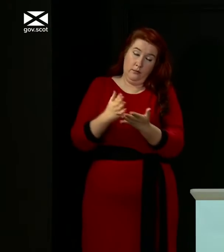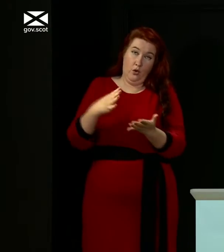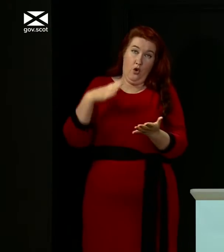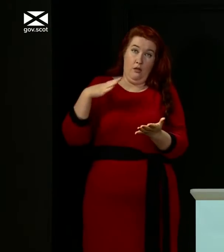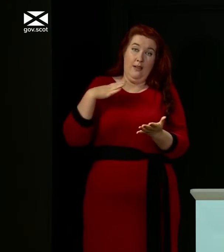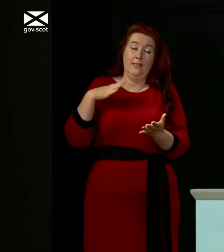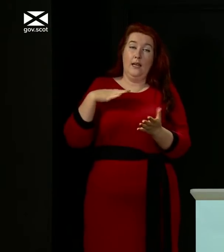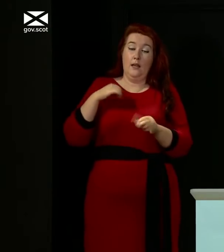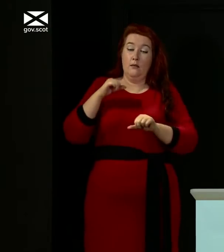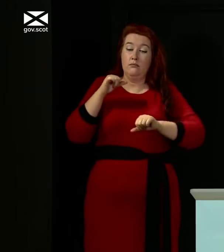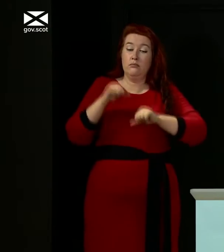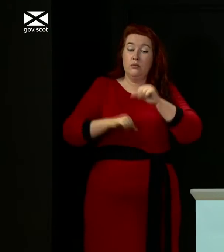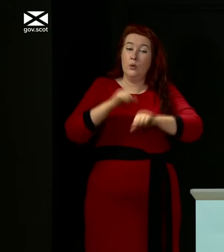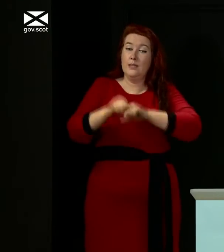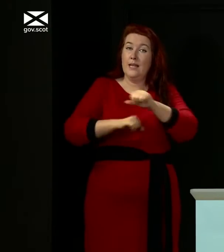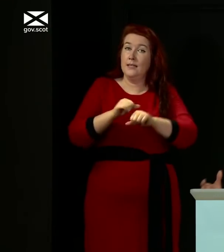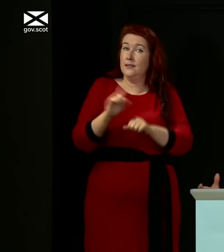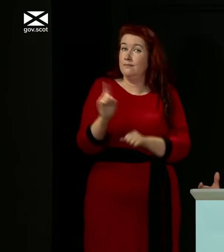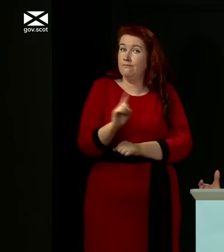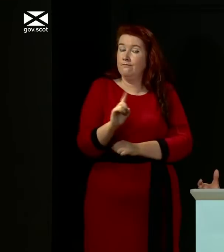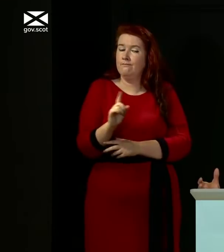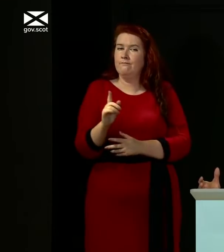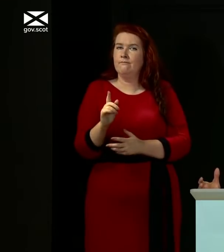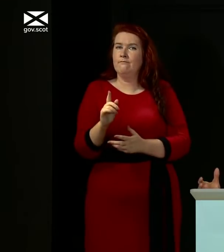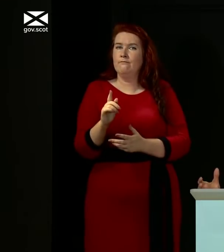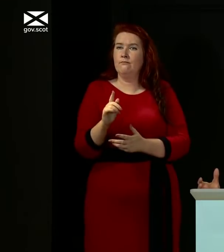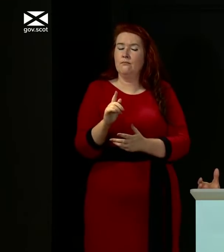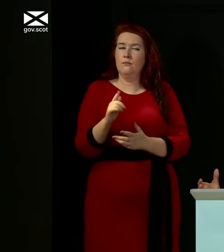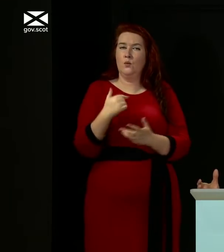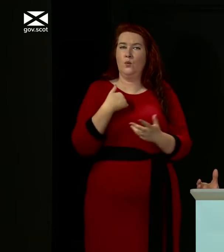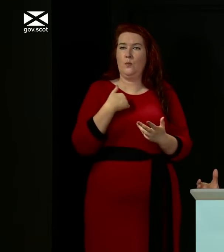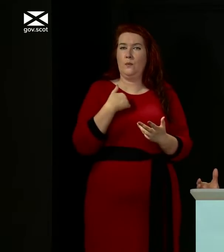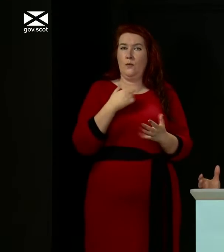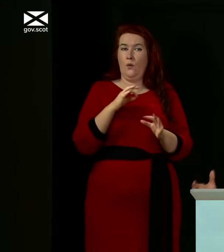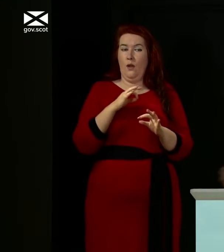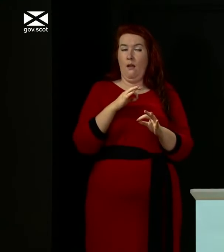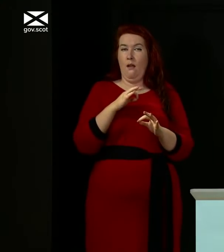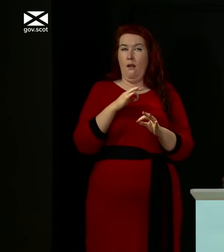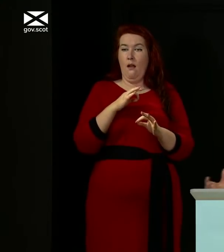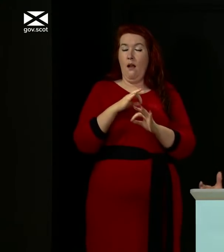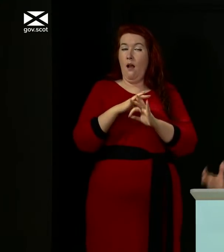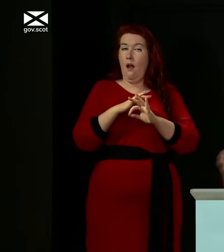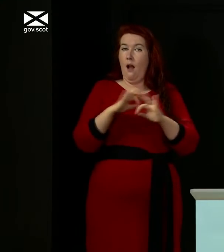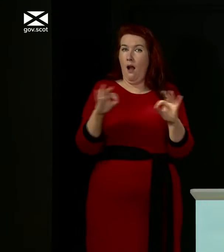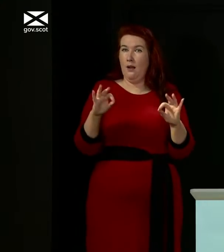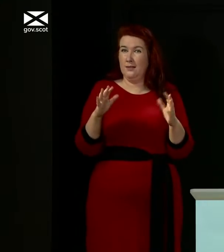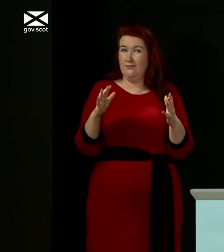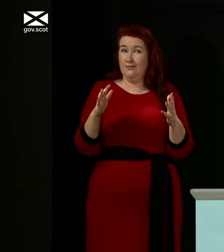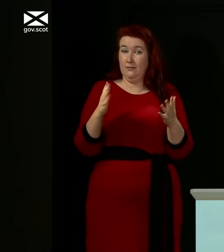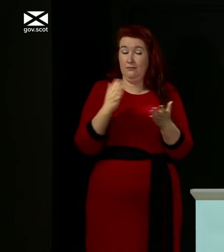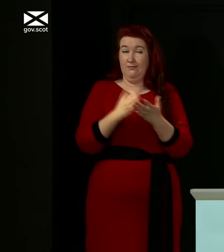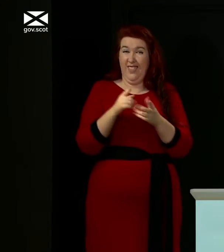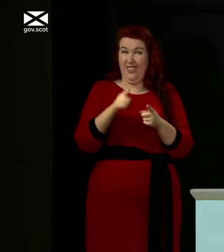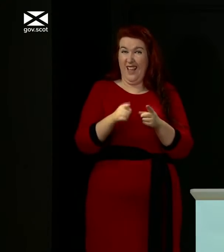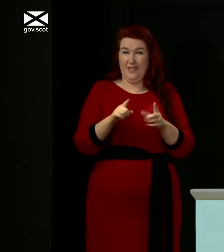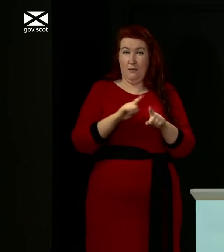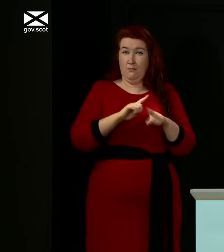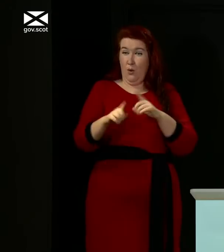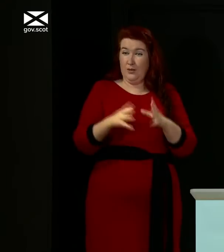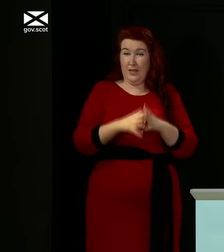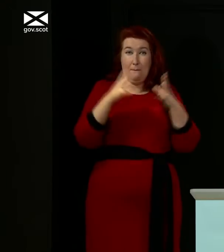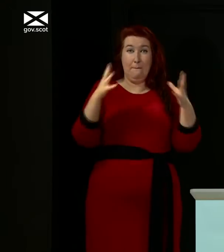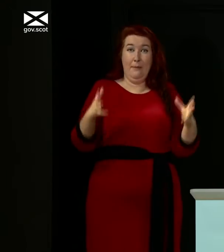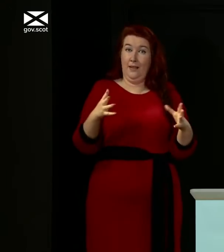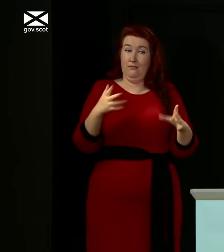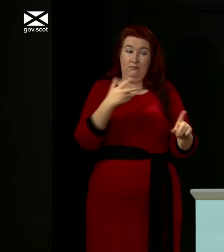in the process of asking for the biggest vaccination programme in the